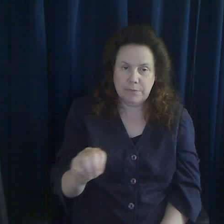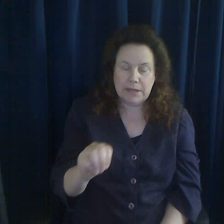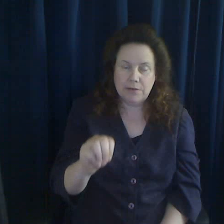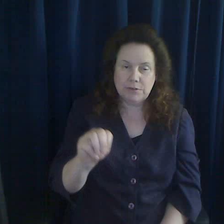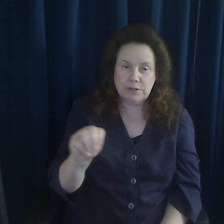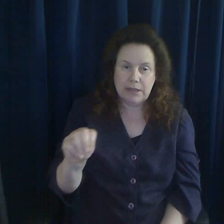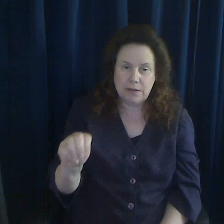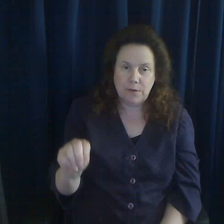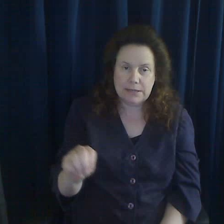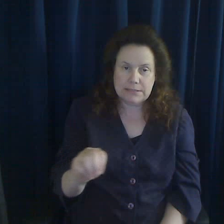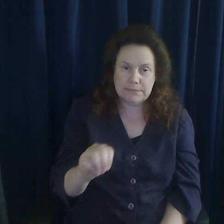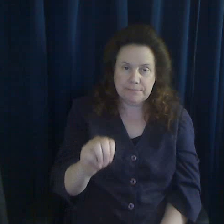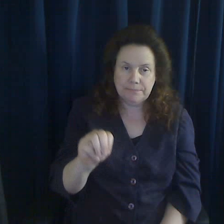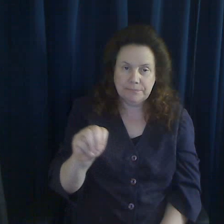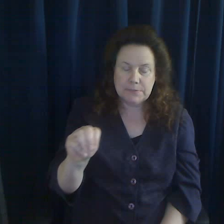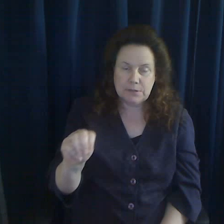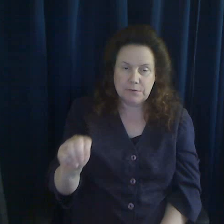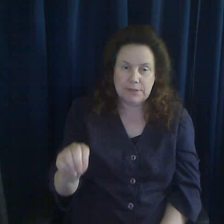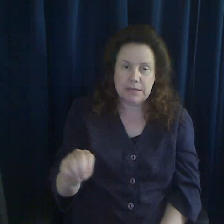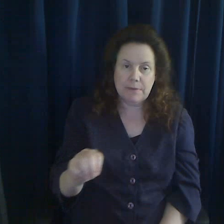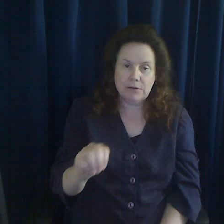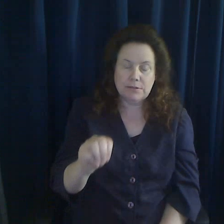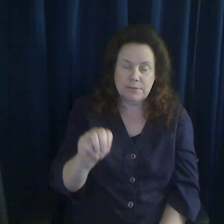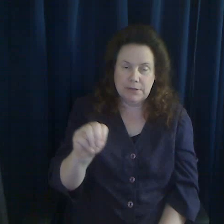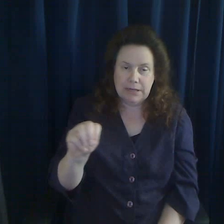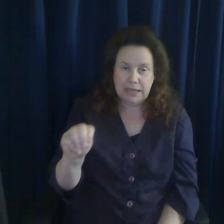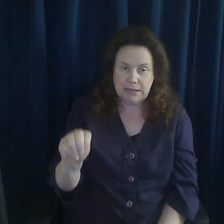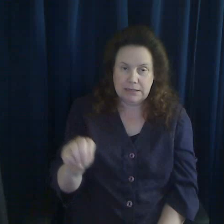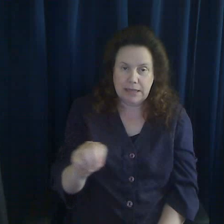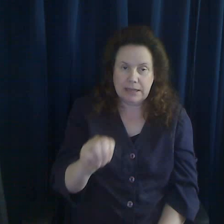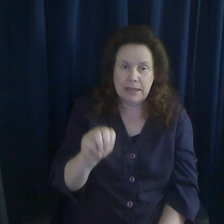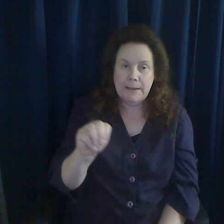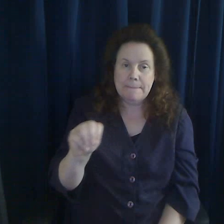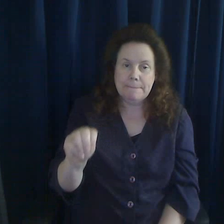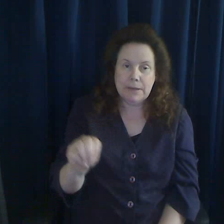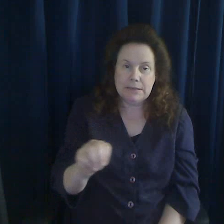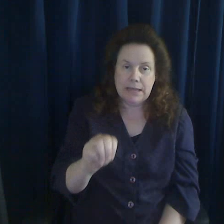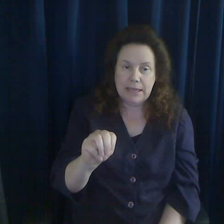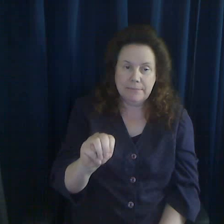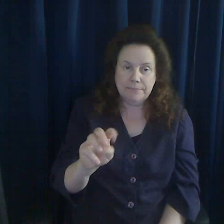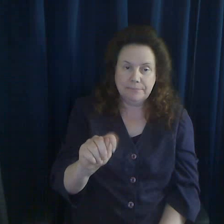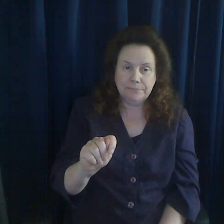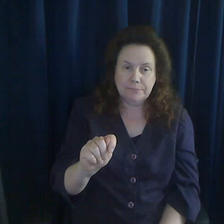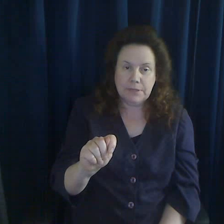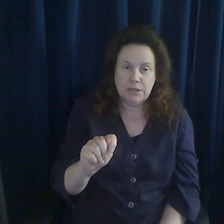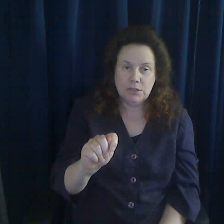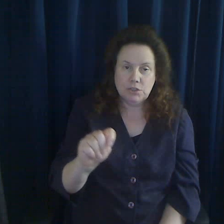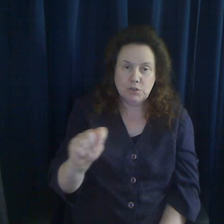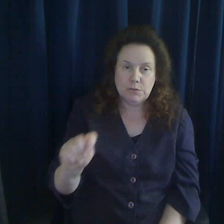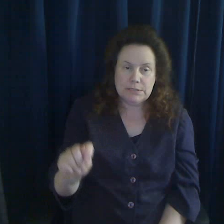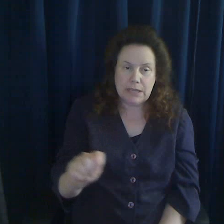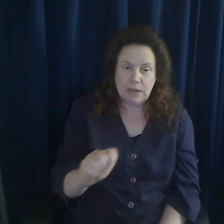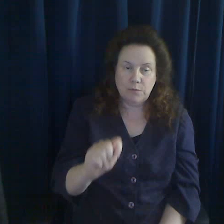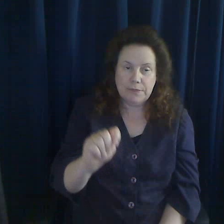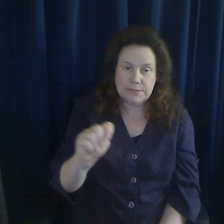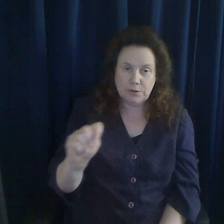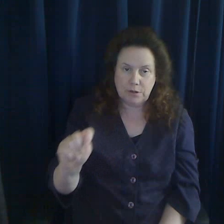be counterclockwise. So if you think about the minute hand on the clock, Monday, Tuesday with a